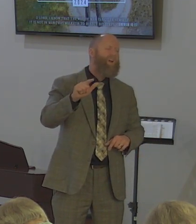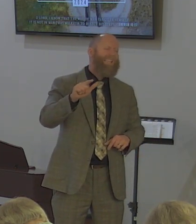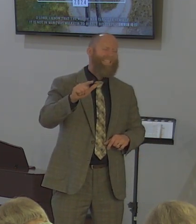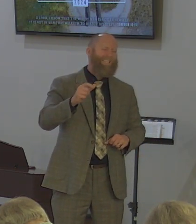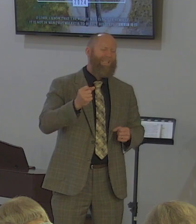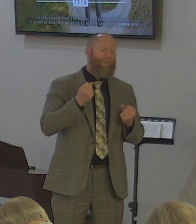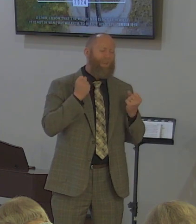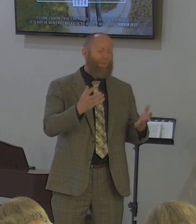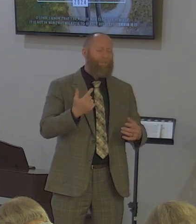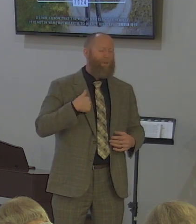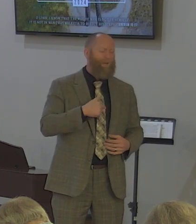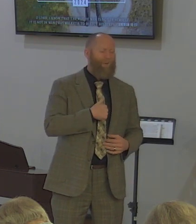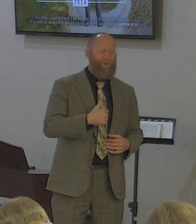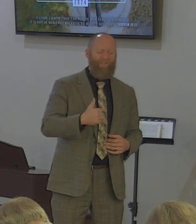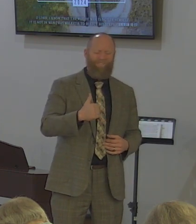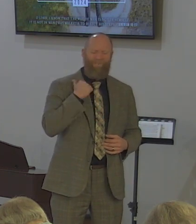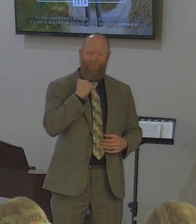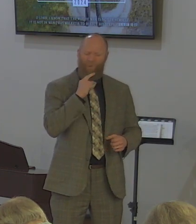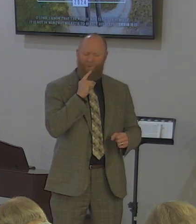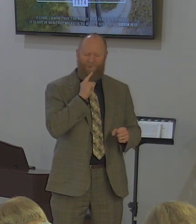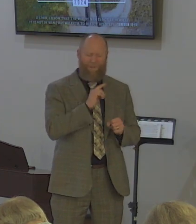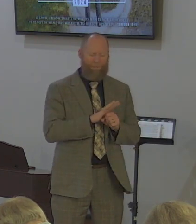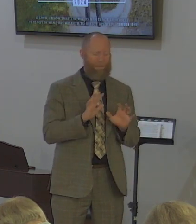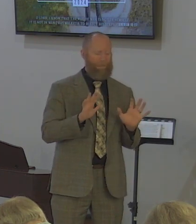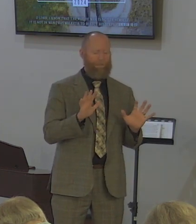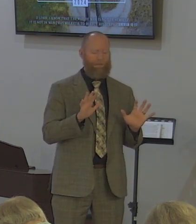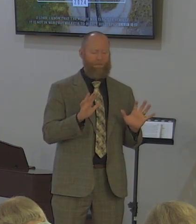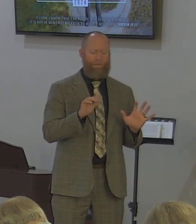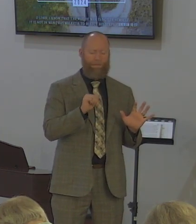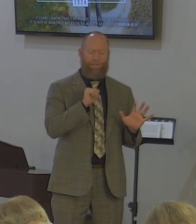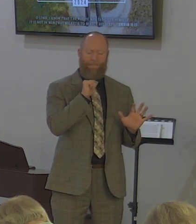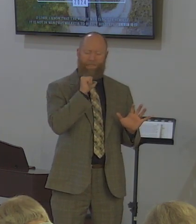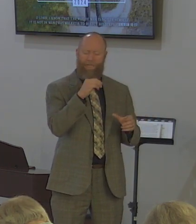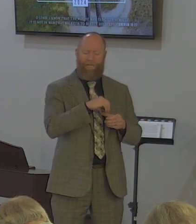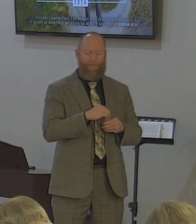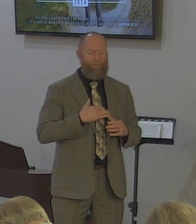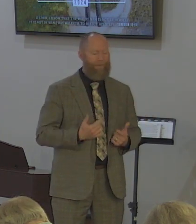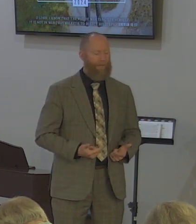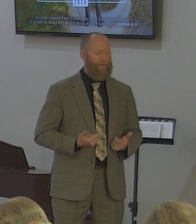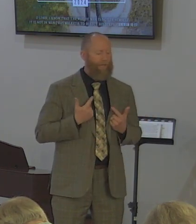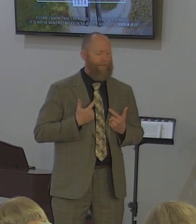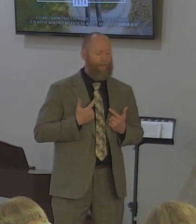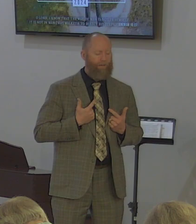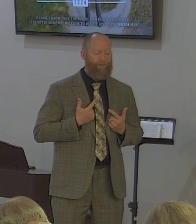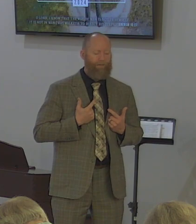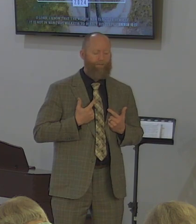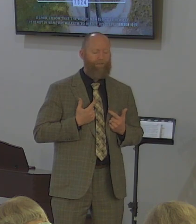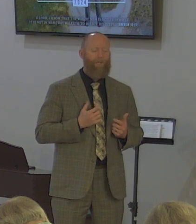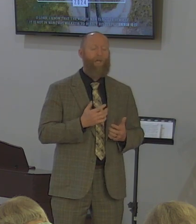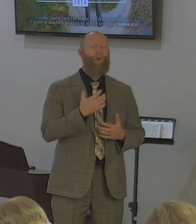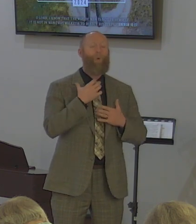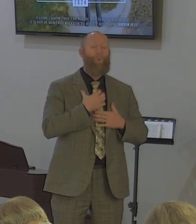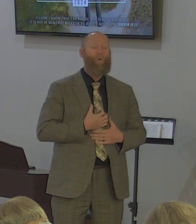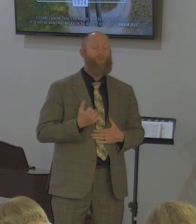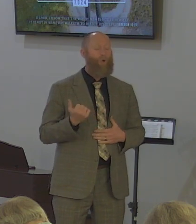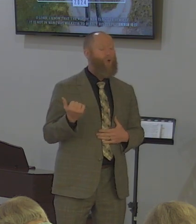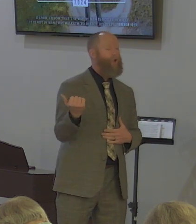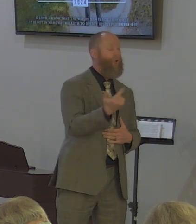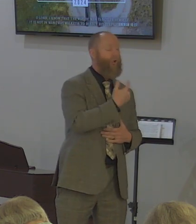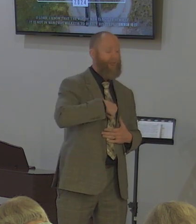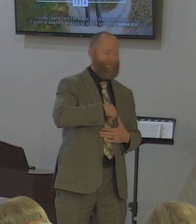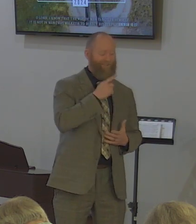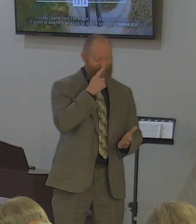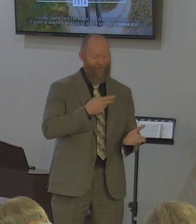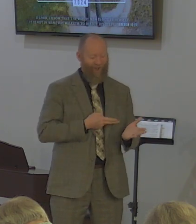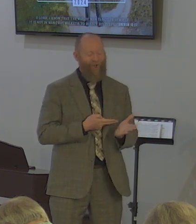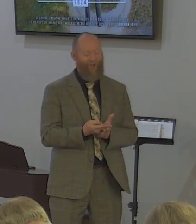these things that we all know aren't present in our life. I wish that I'd stop that, and I wish that we'd stop that. And I wish that